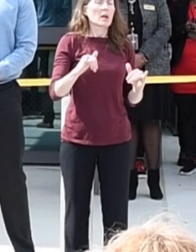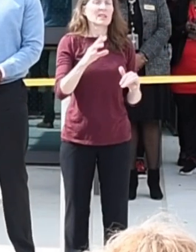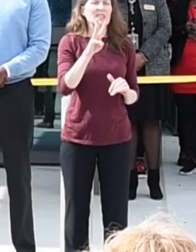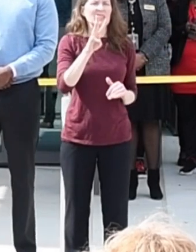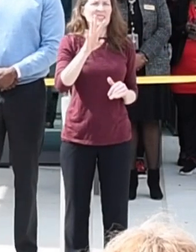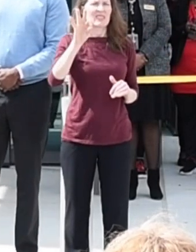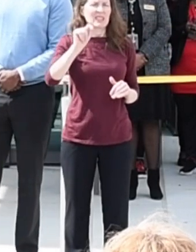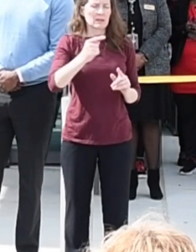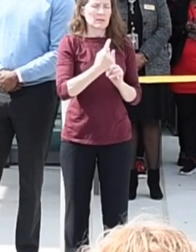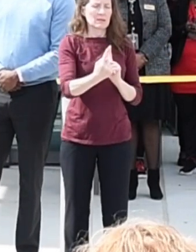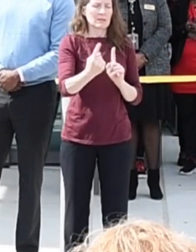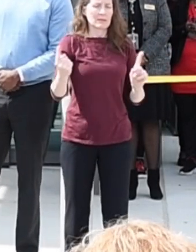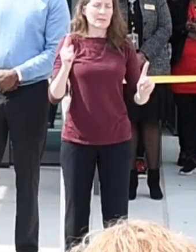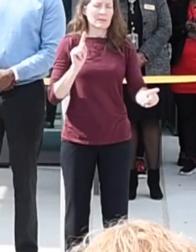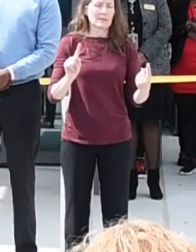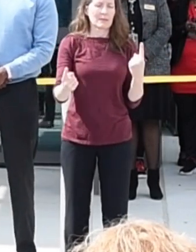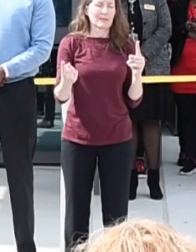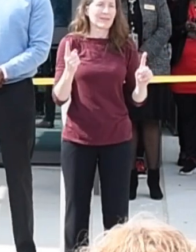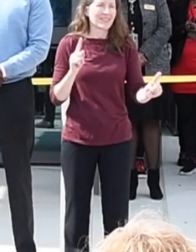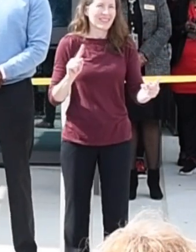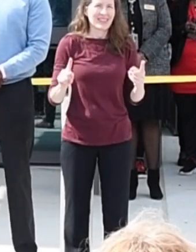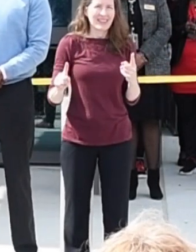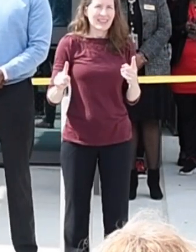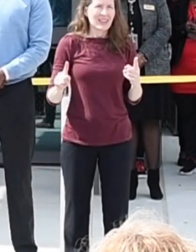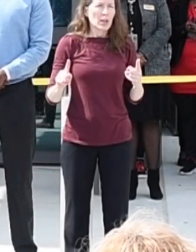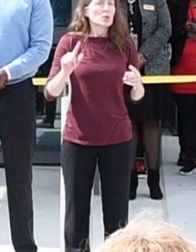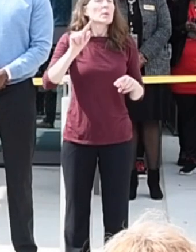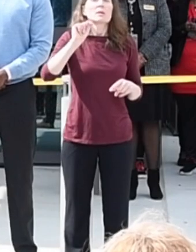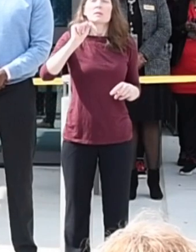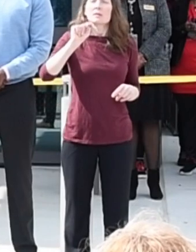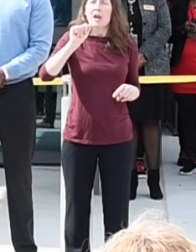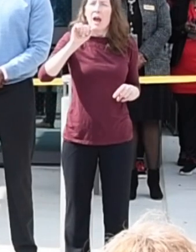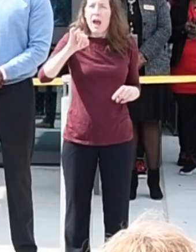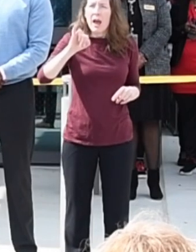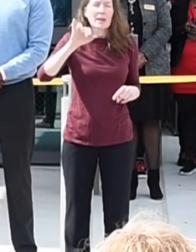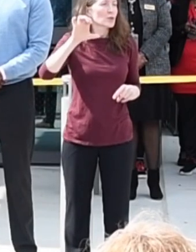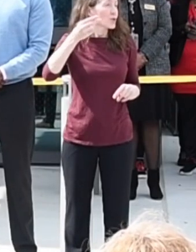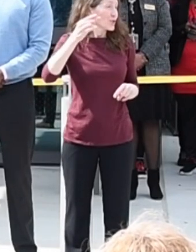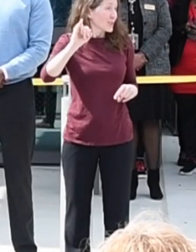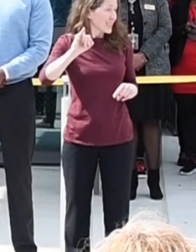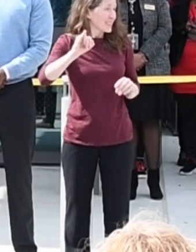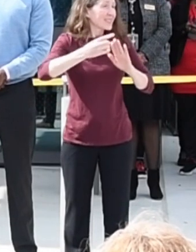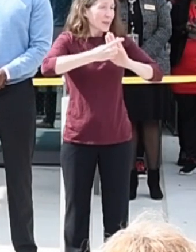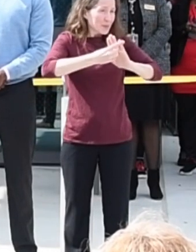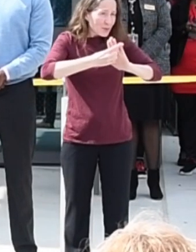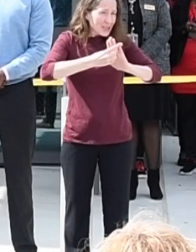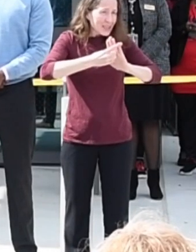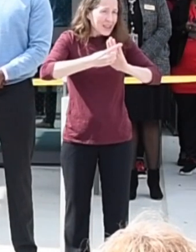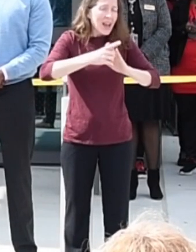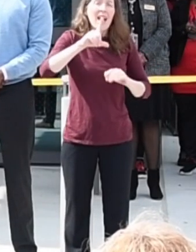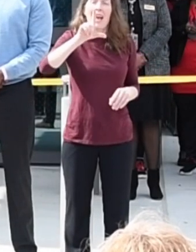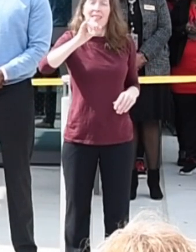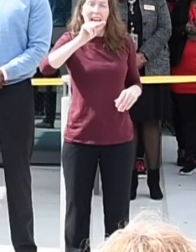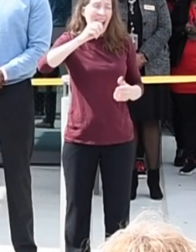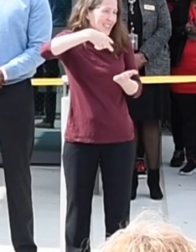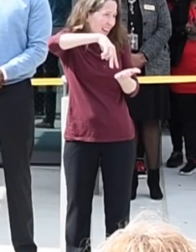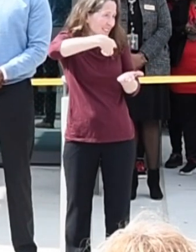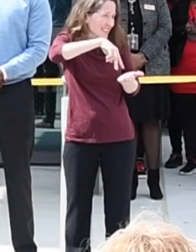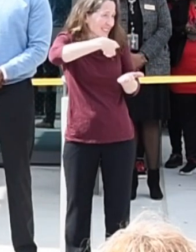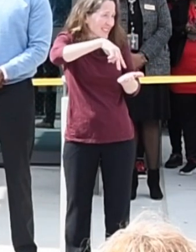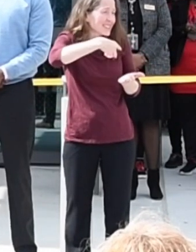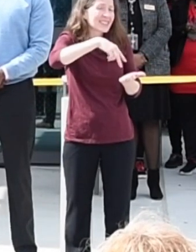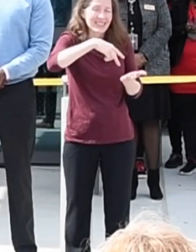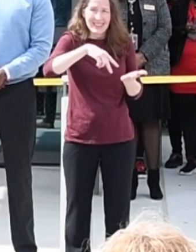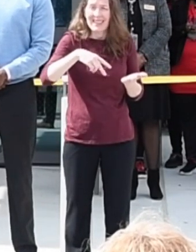because of COVID, doing Tai Chi demonstrations, soul line dancings, and some of our